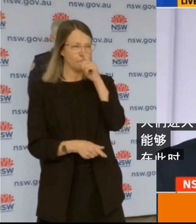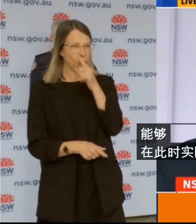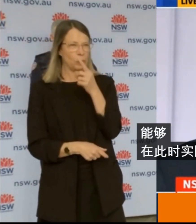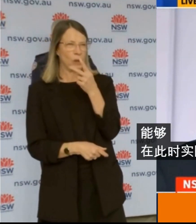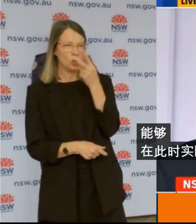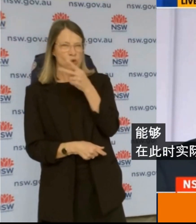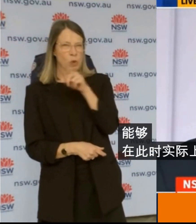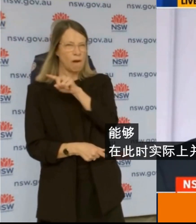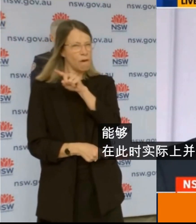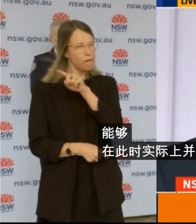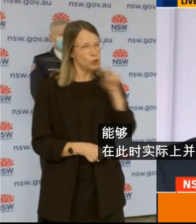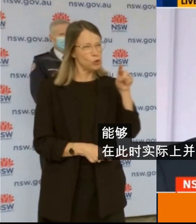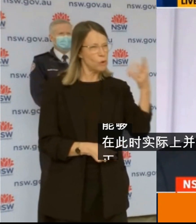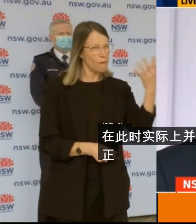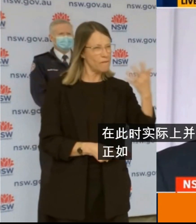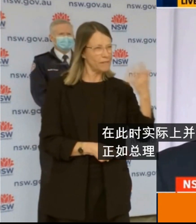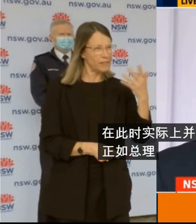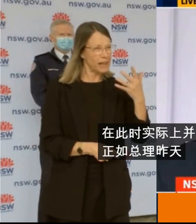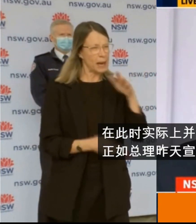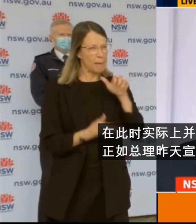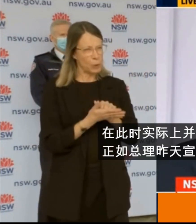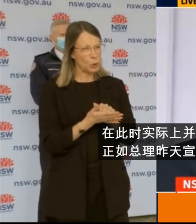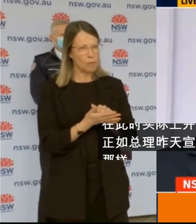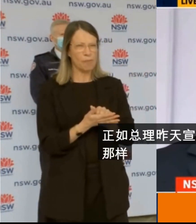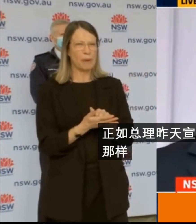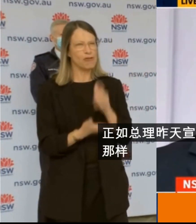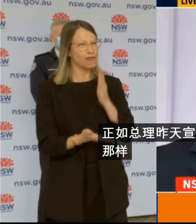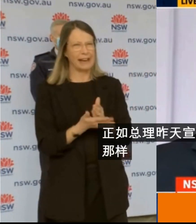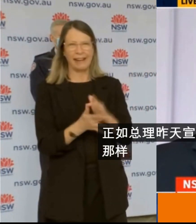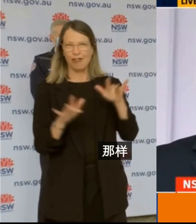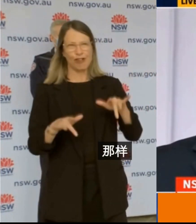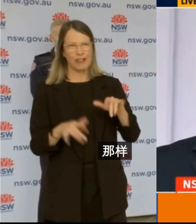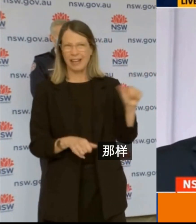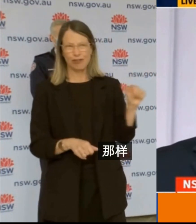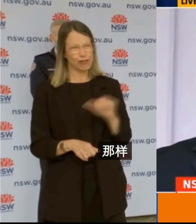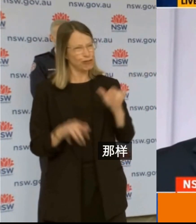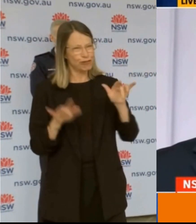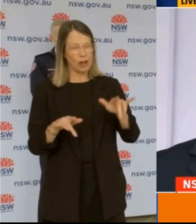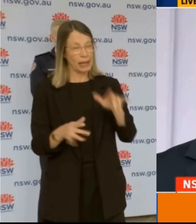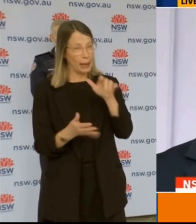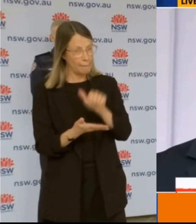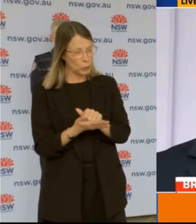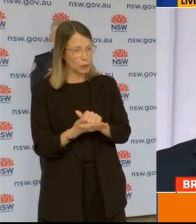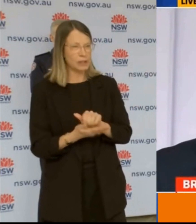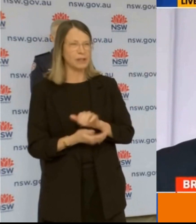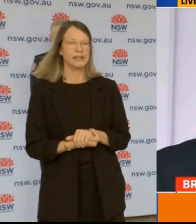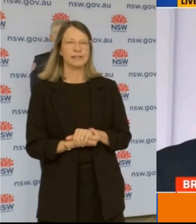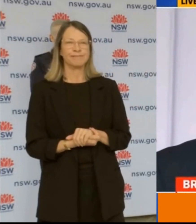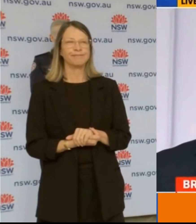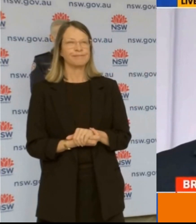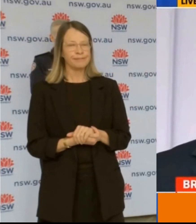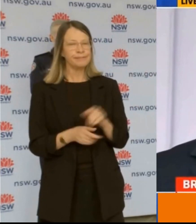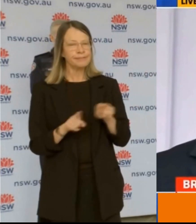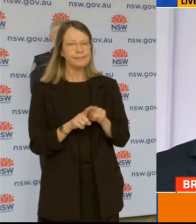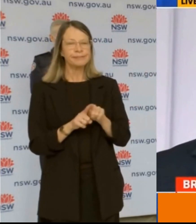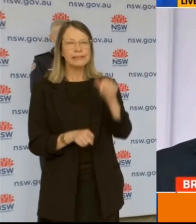circumstances that weren't actually intended at this point. As the Prime Minister announced yesterday, for the broader group of